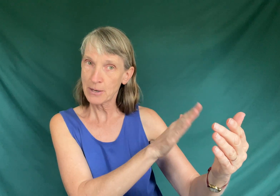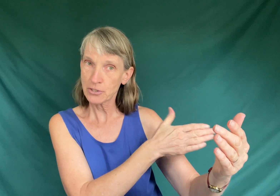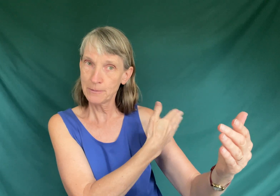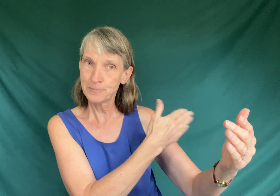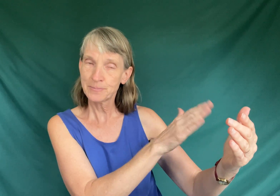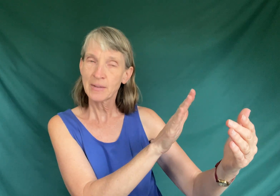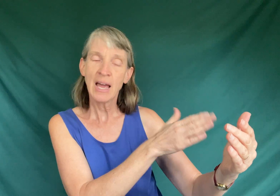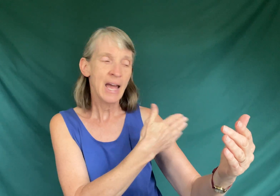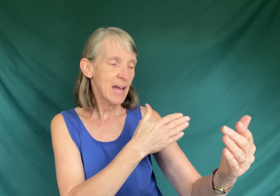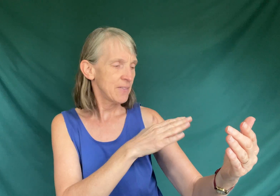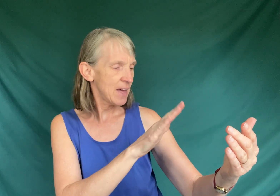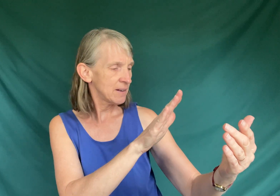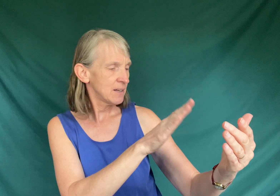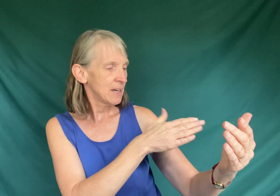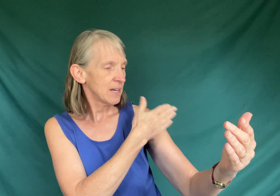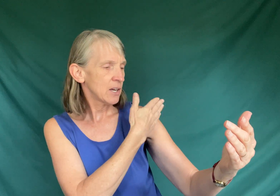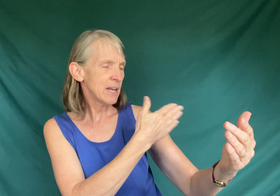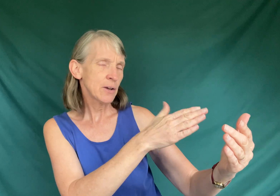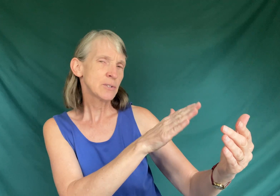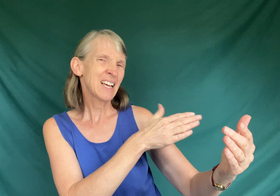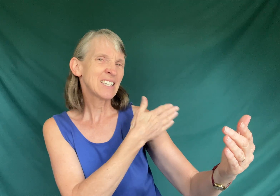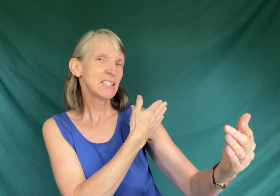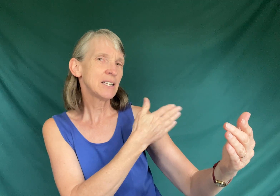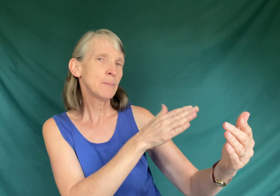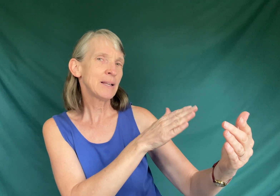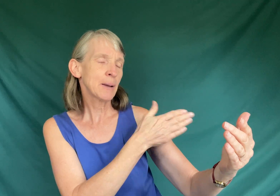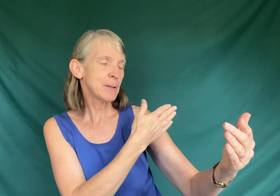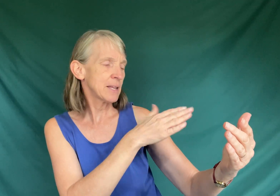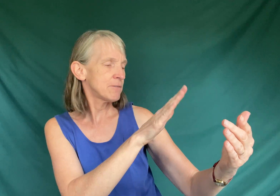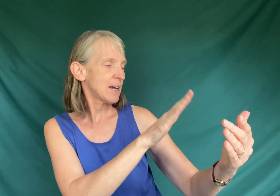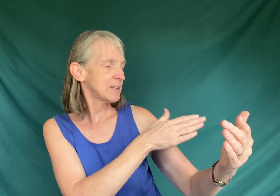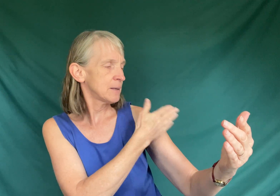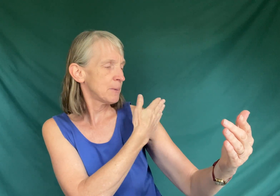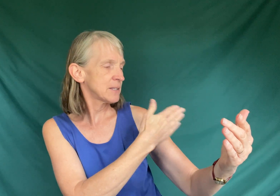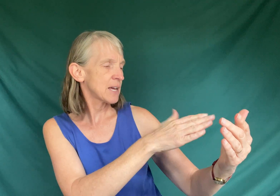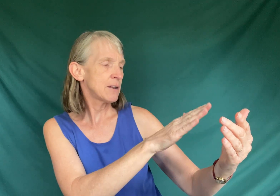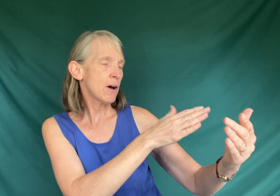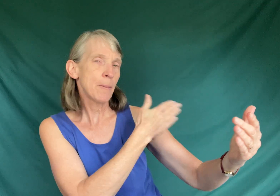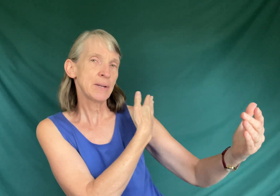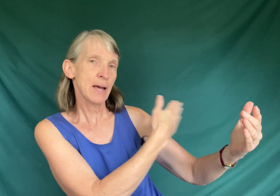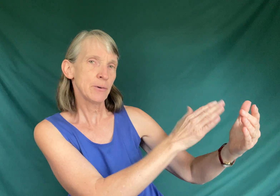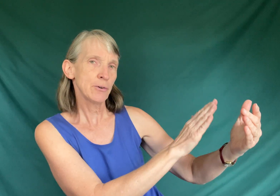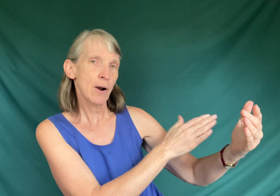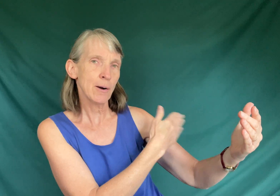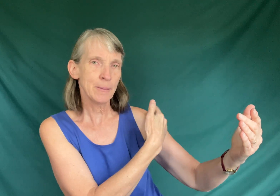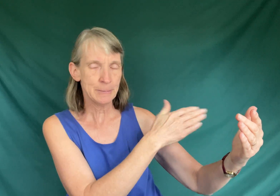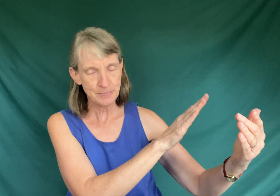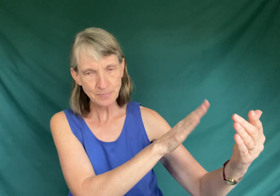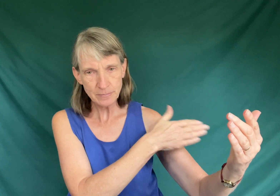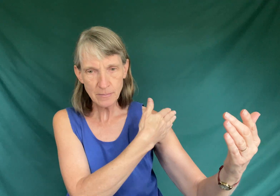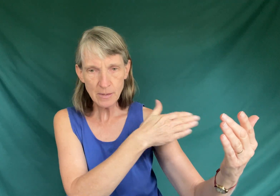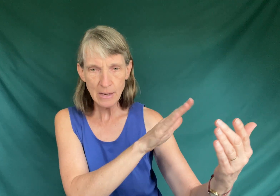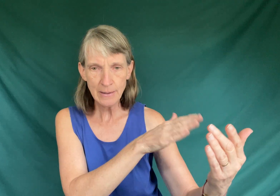special. And that kind of goes, it's a little bit like playing the violin, but it's kind of up and down your arm like